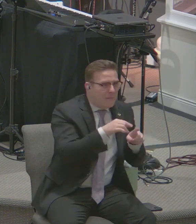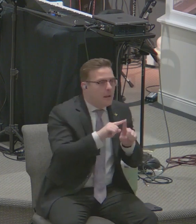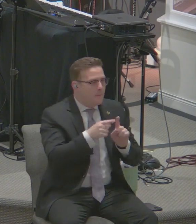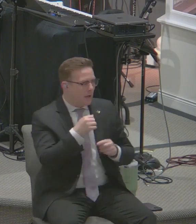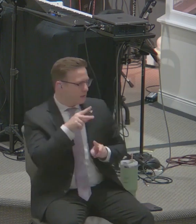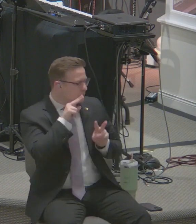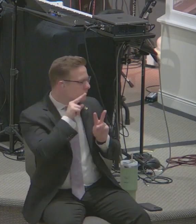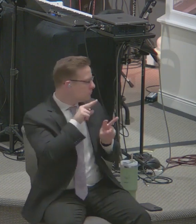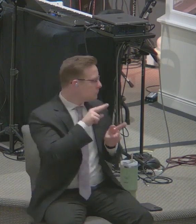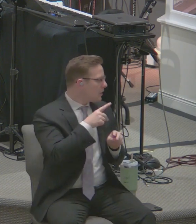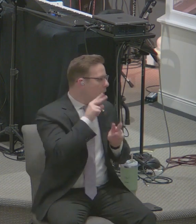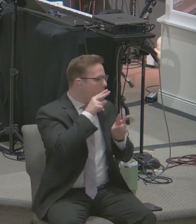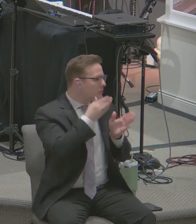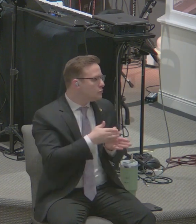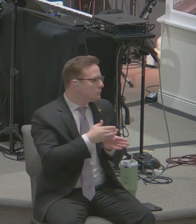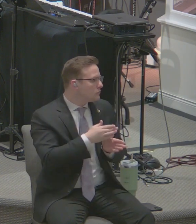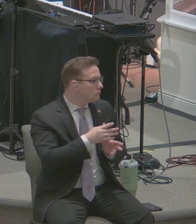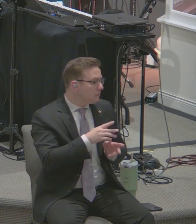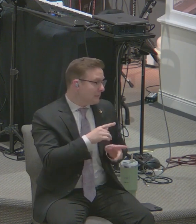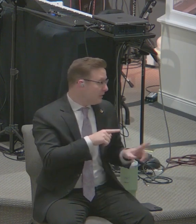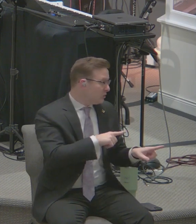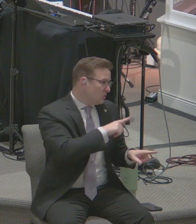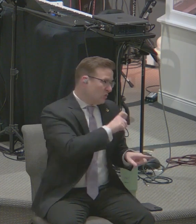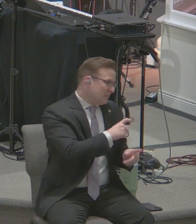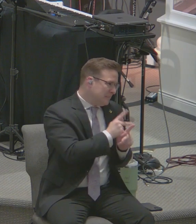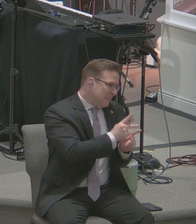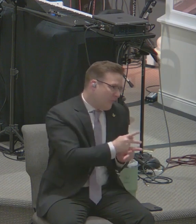the road to you.